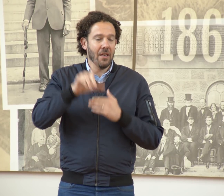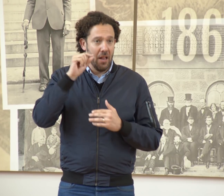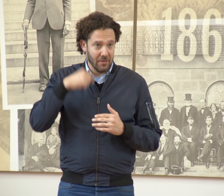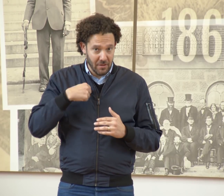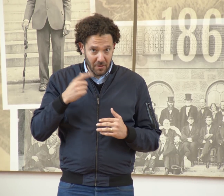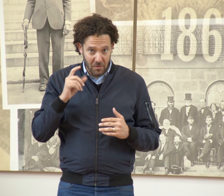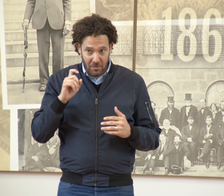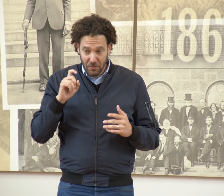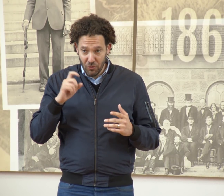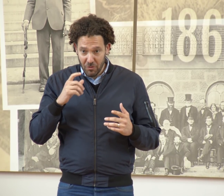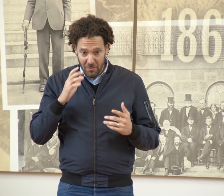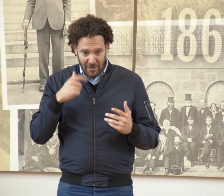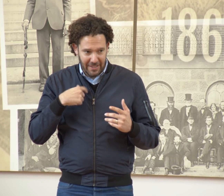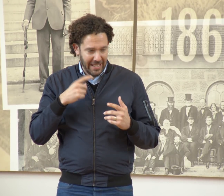visionary.